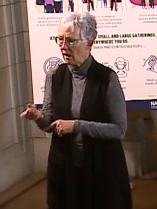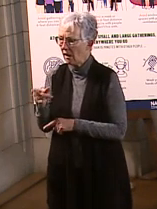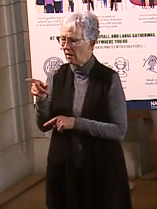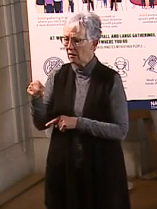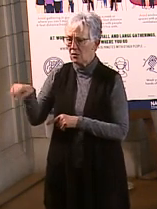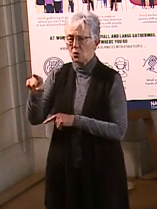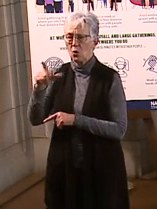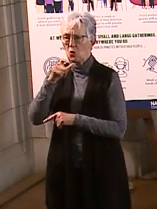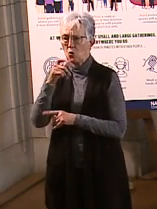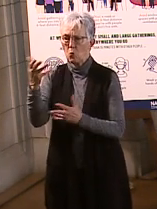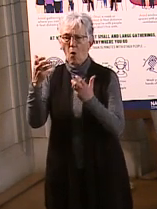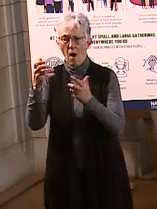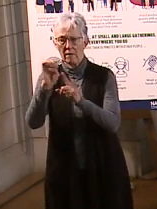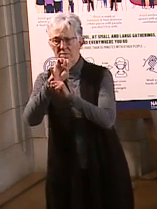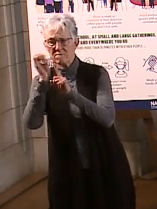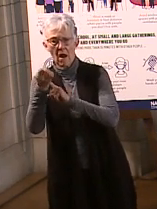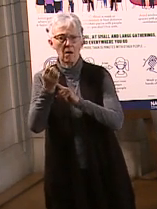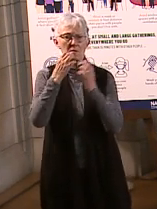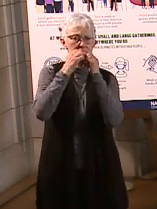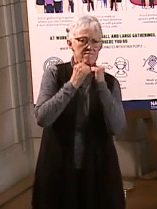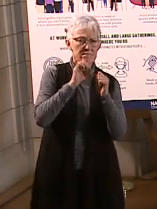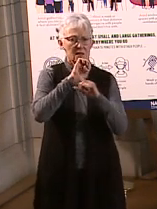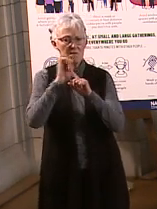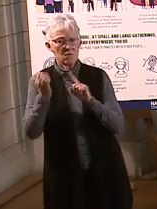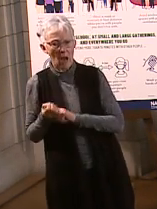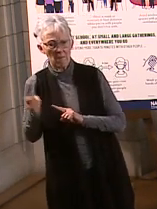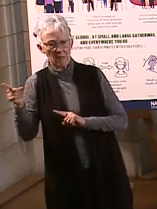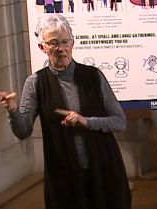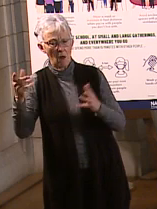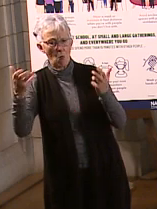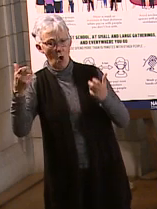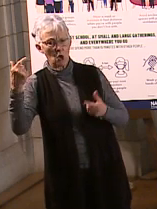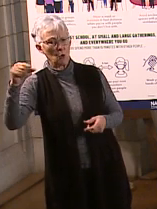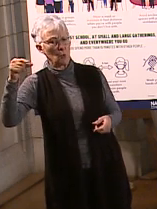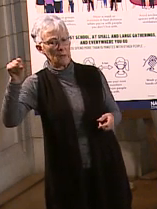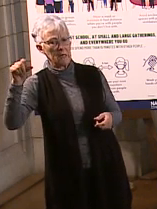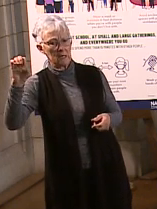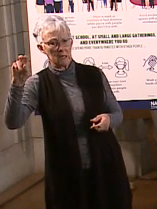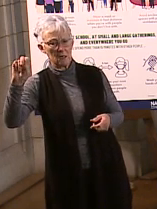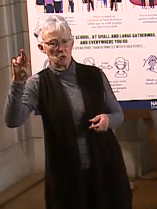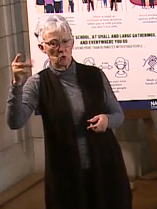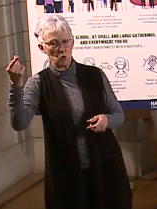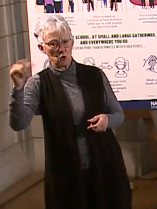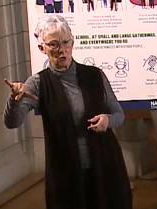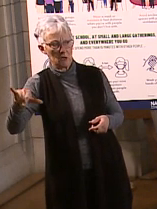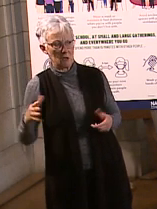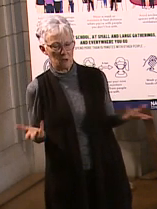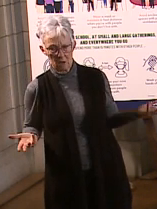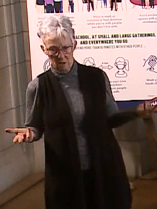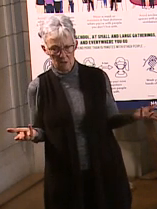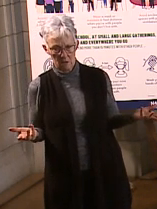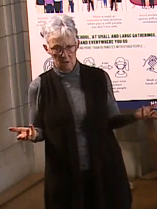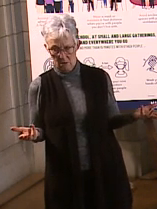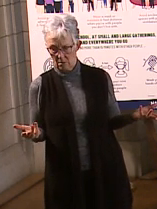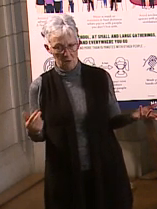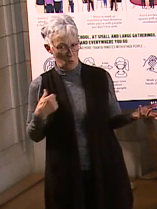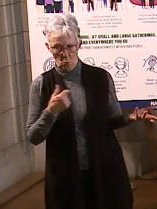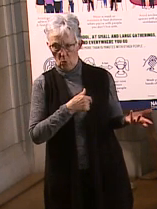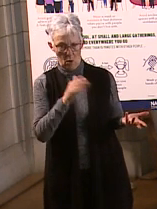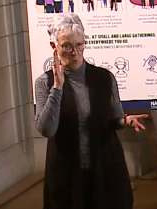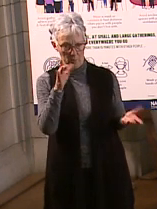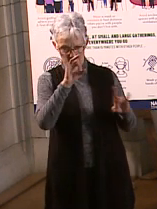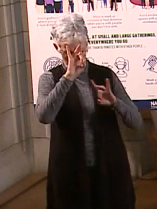Plan or the Green New Deal, because that, if those things would say, for example, shutter Gerald Gentleman, we would be in a